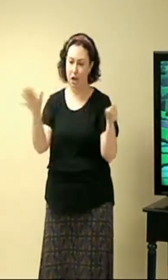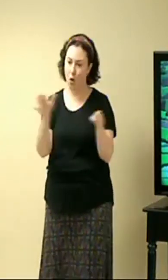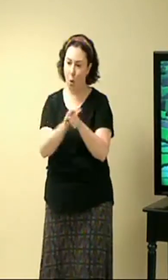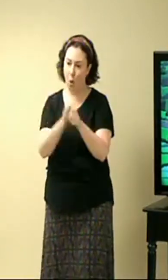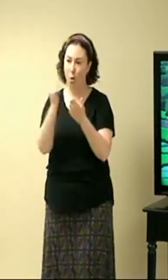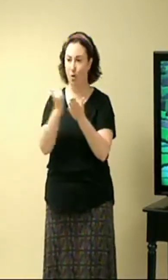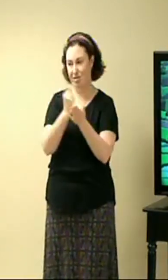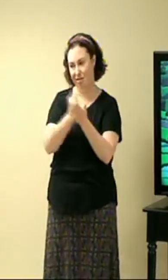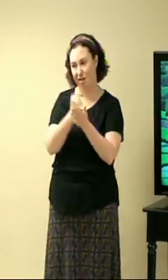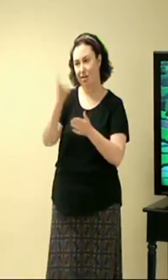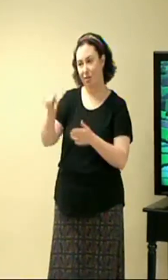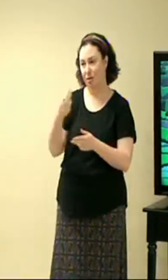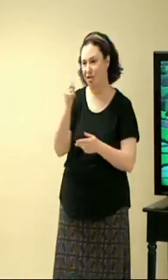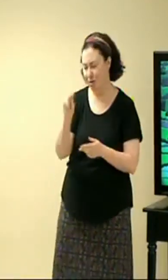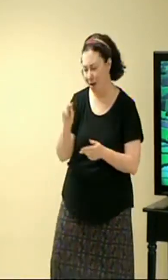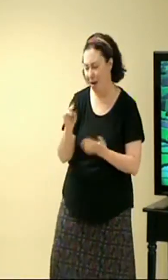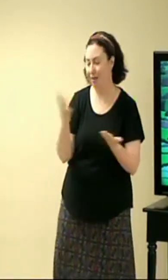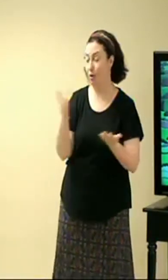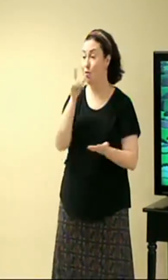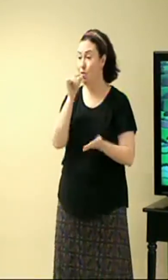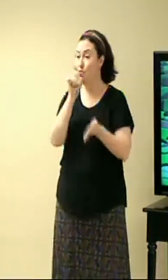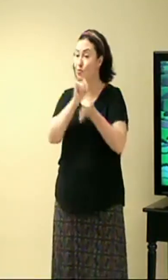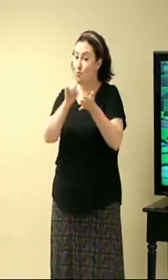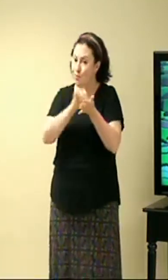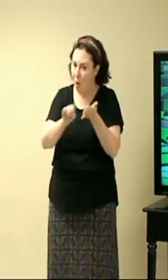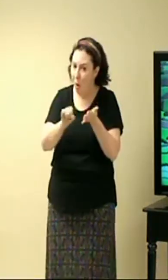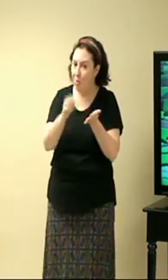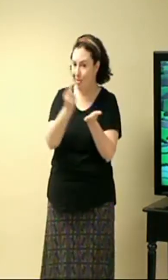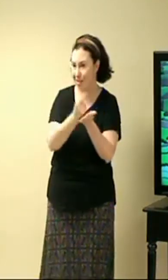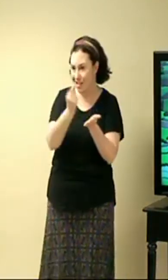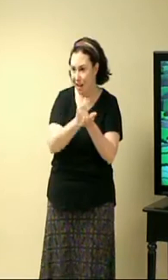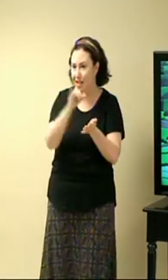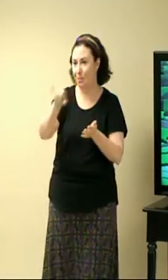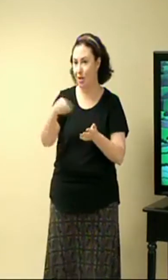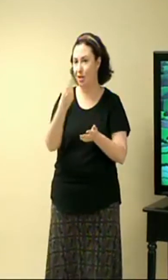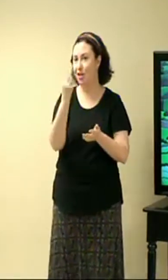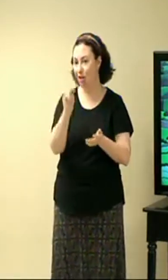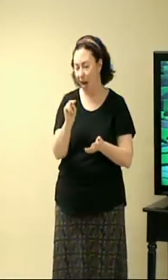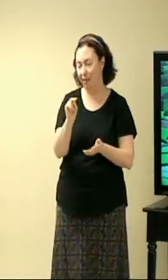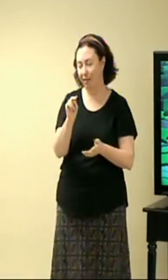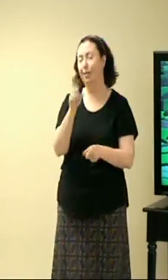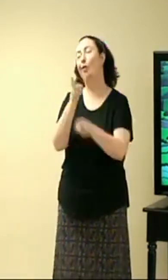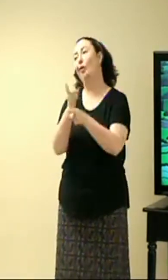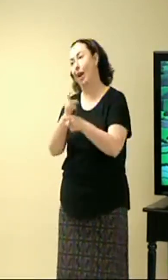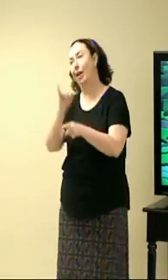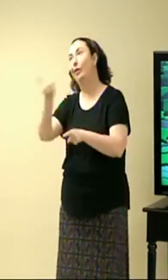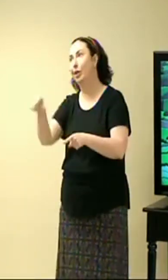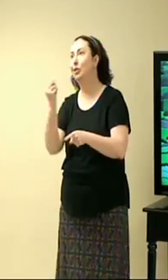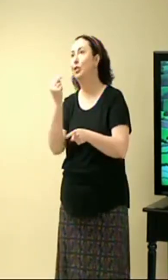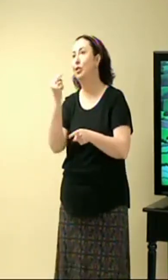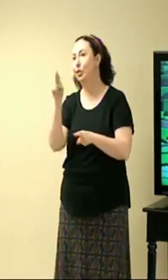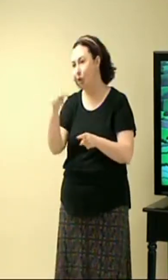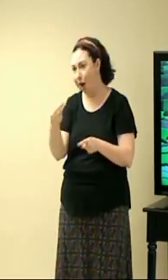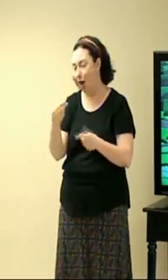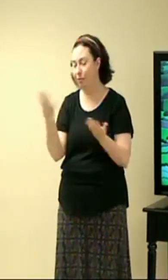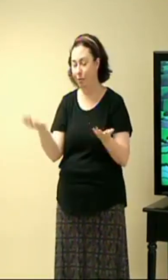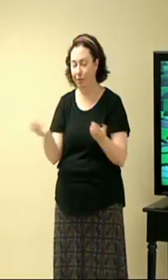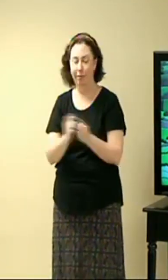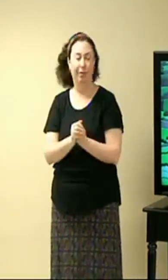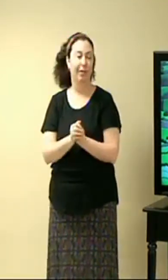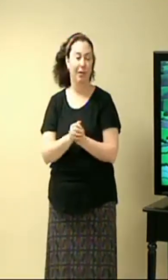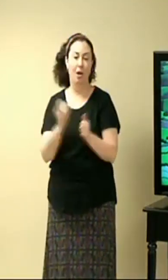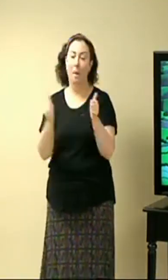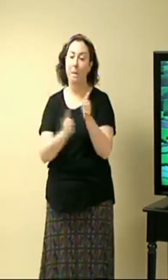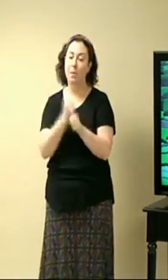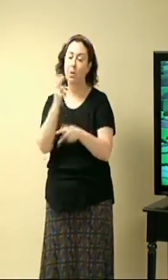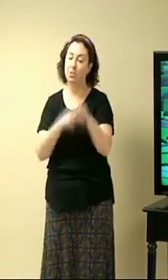John. Yeah, like if you guess, you'll probably get it right. It was written by John. John was one of Jesus' earthly followers, and most scholars believe that